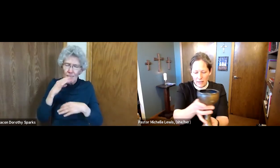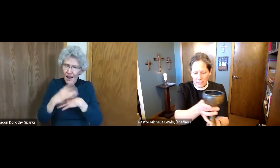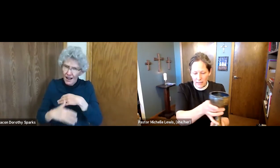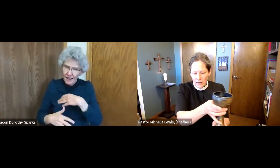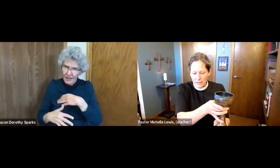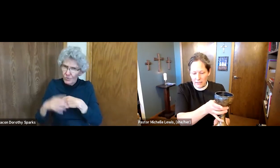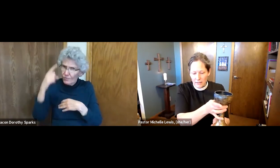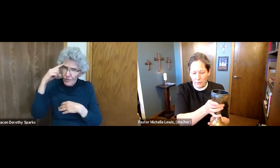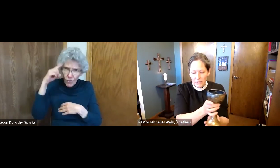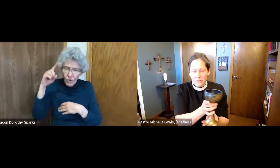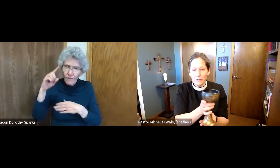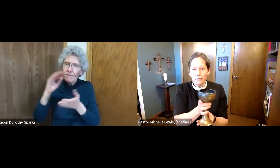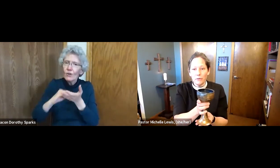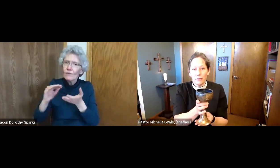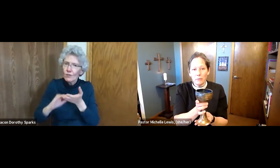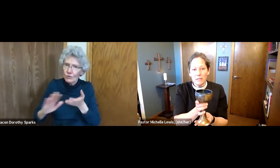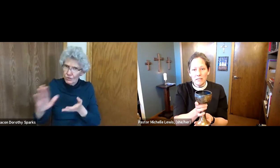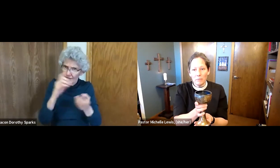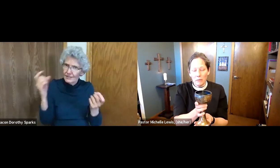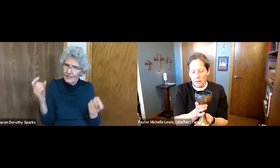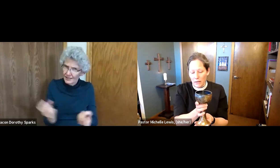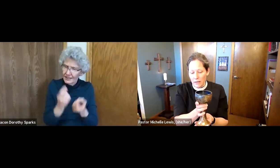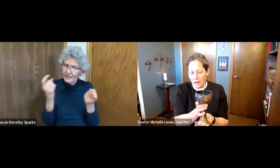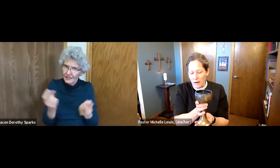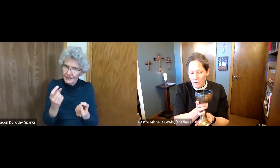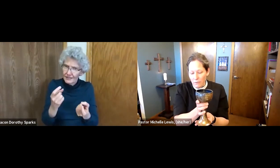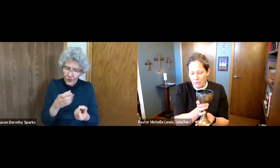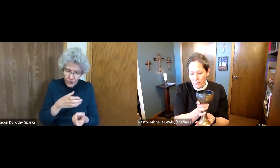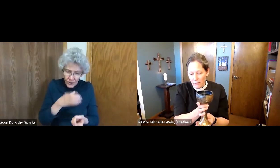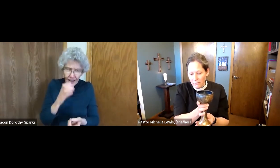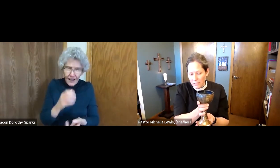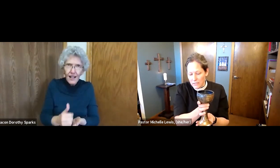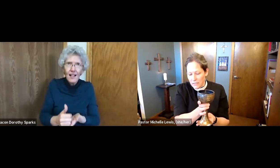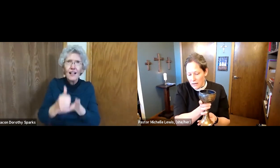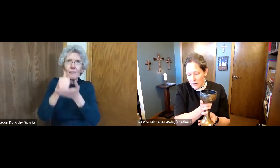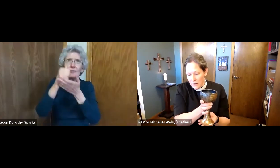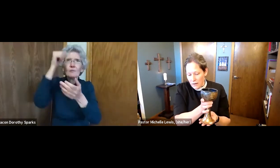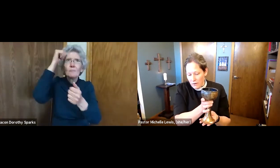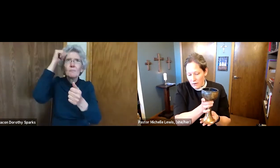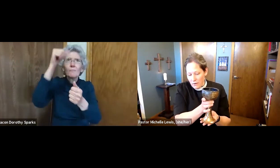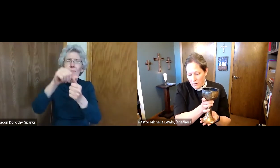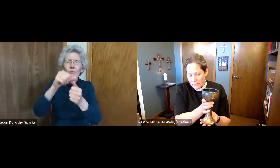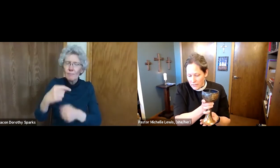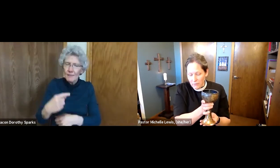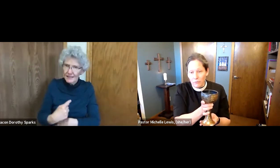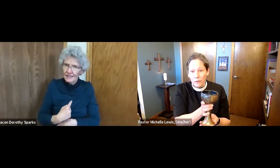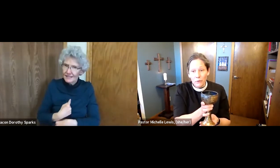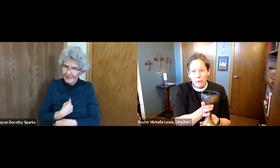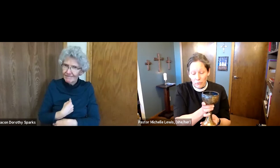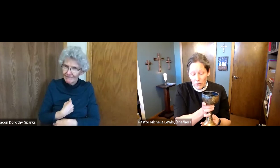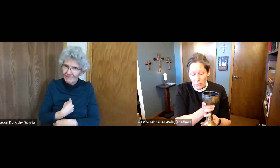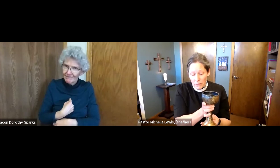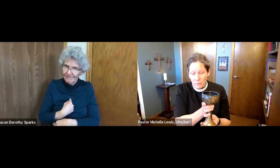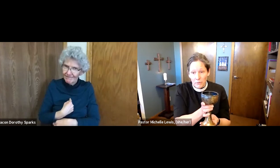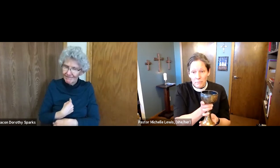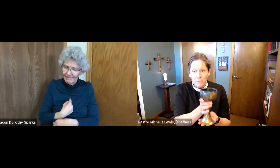drink, saying, "This cup is the new agreement in my blood for the forgiveness of sin for you